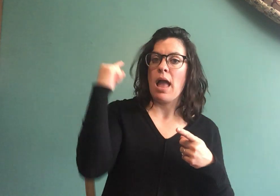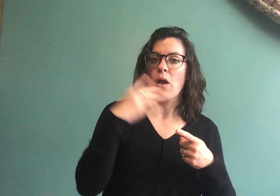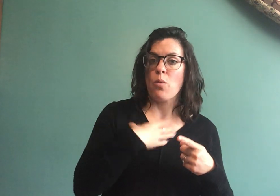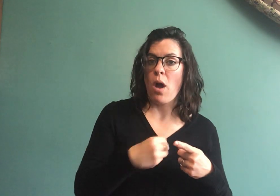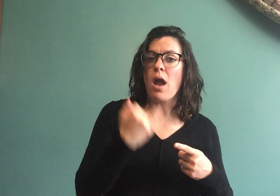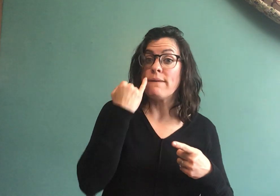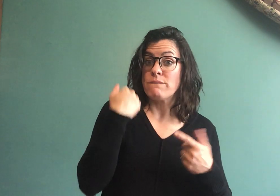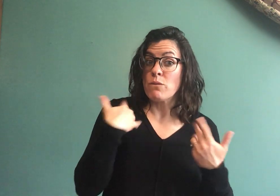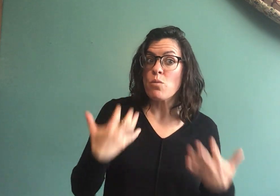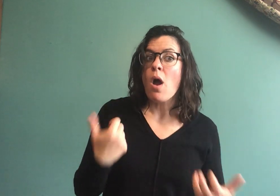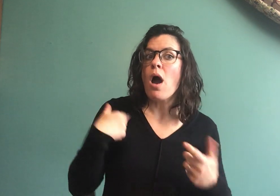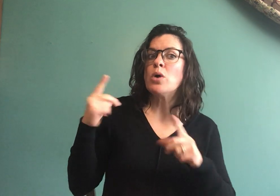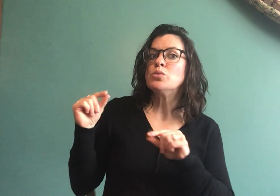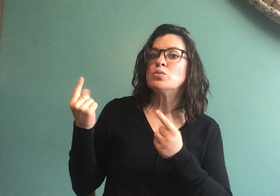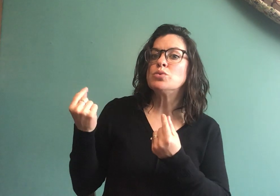Are you paying attention, I hope?